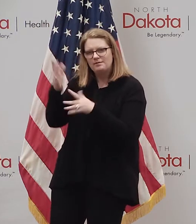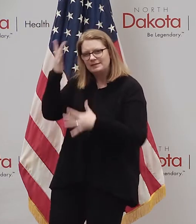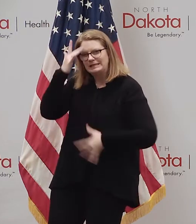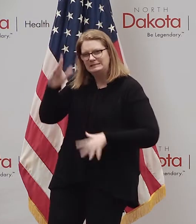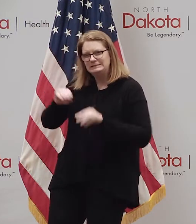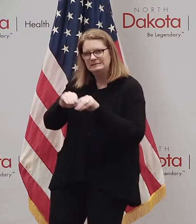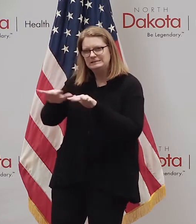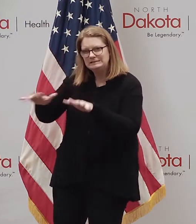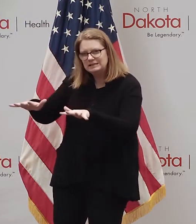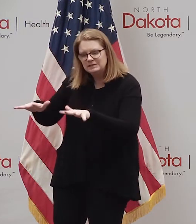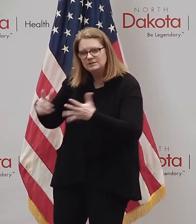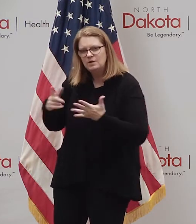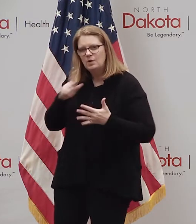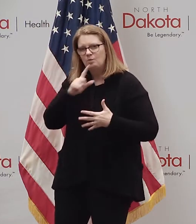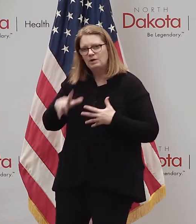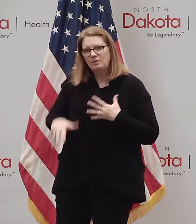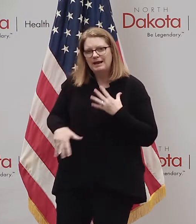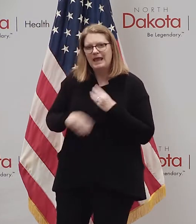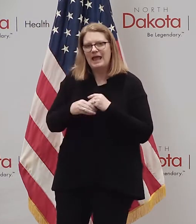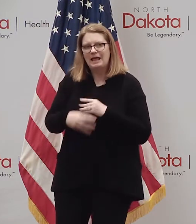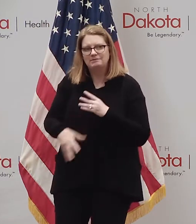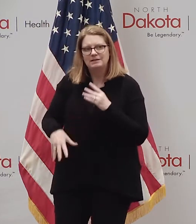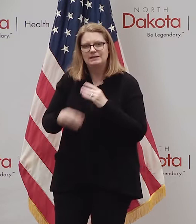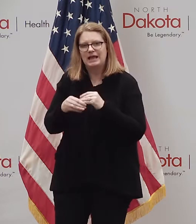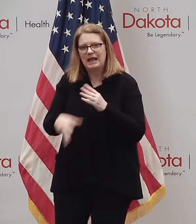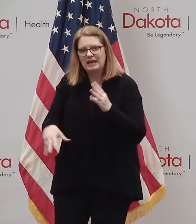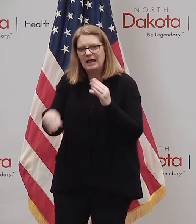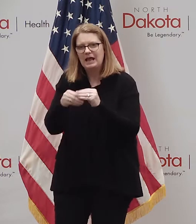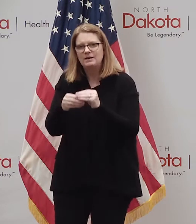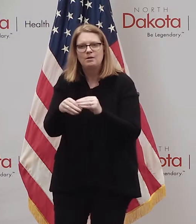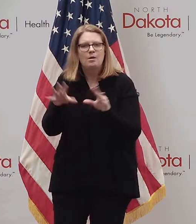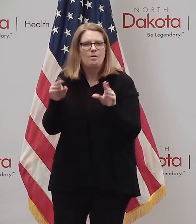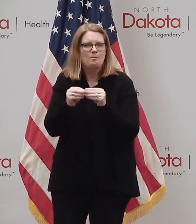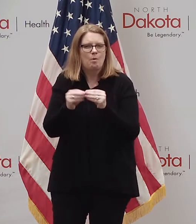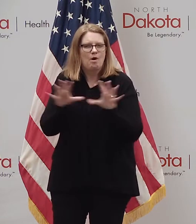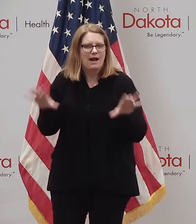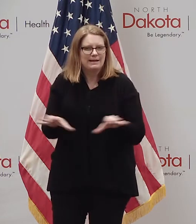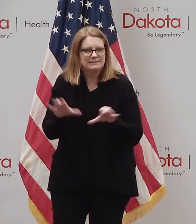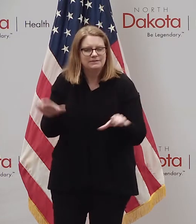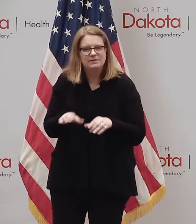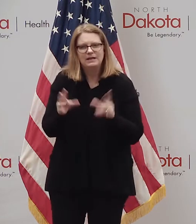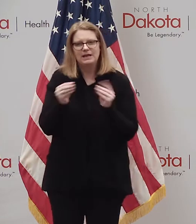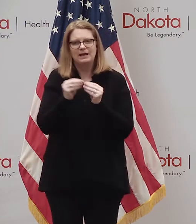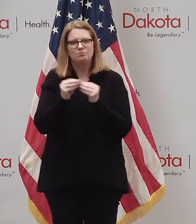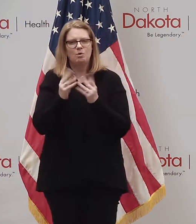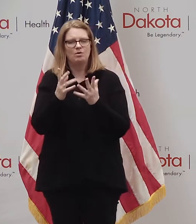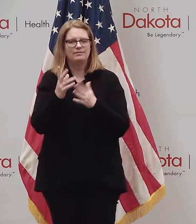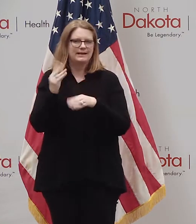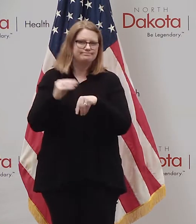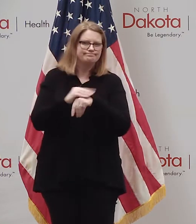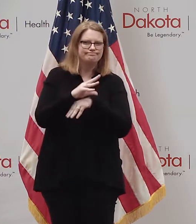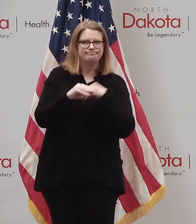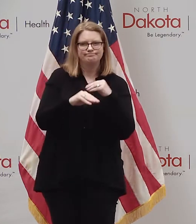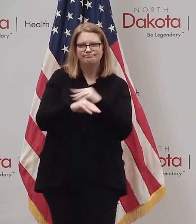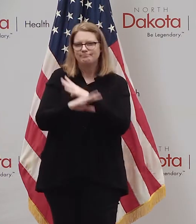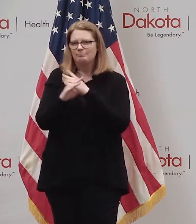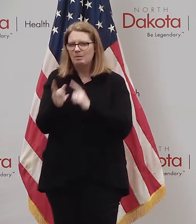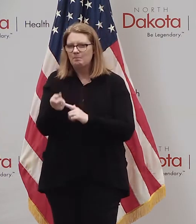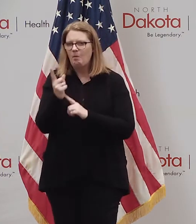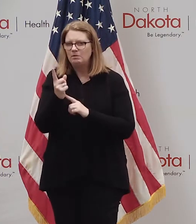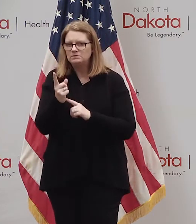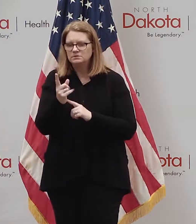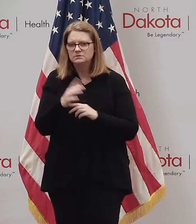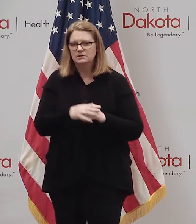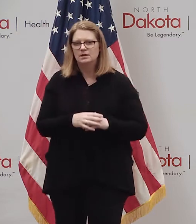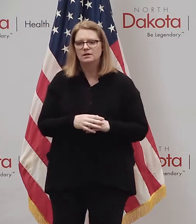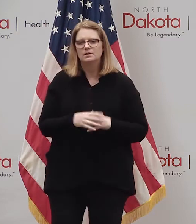can continue to keep adding more activity back, more transmissible moments back into our economy. So with that,